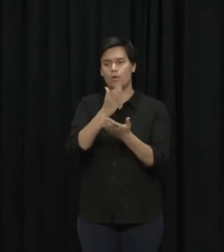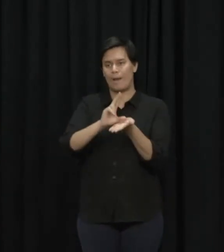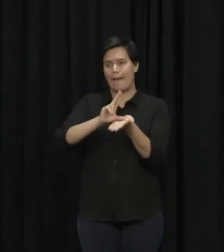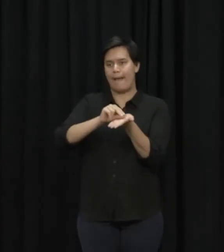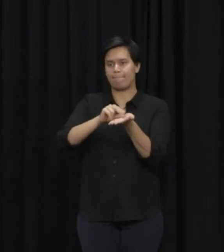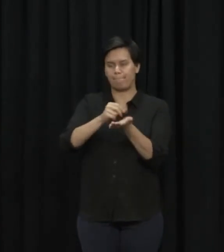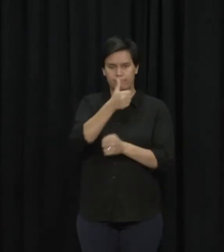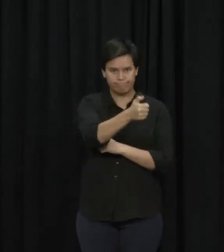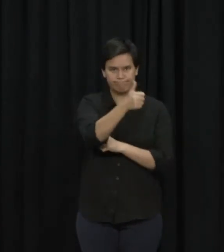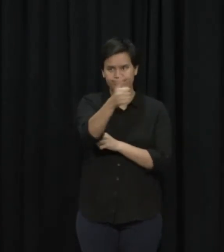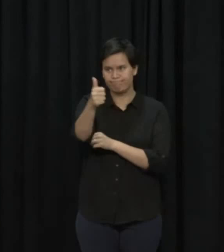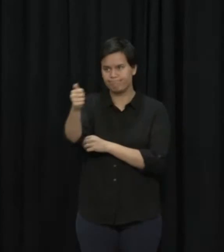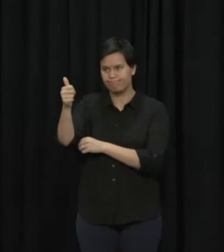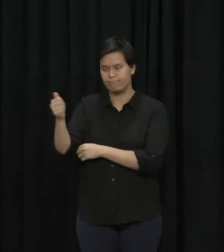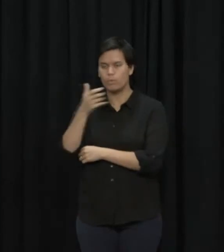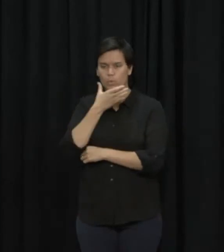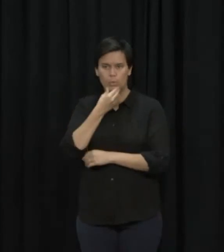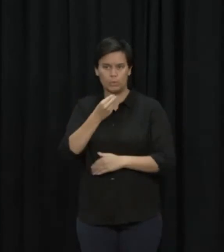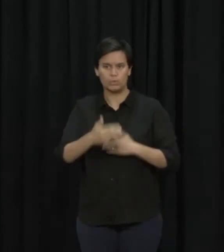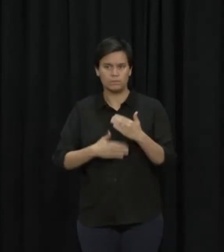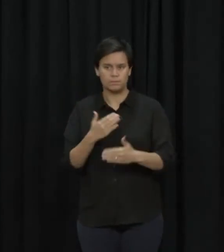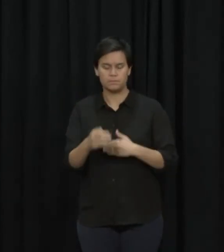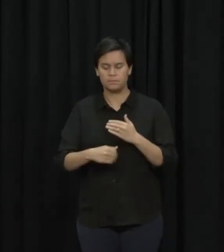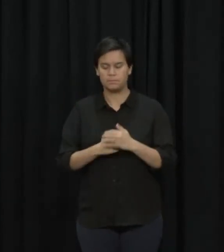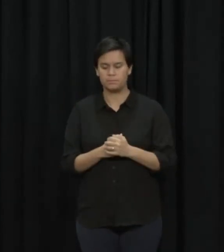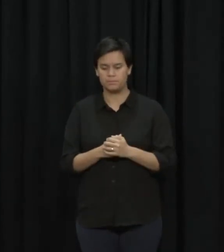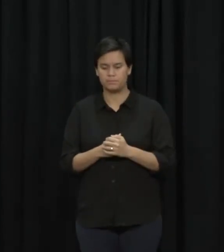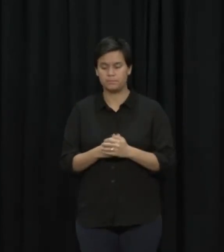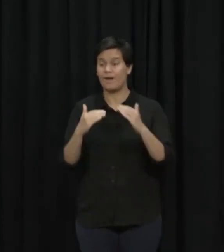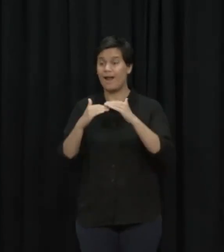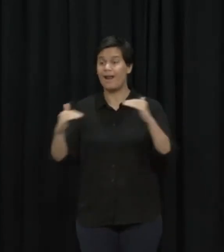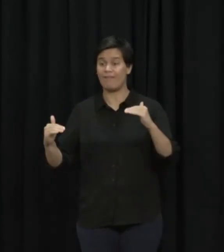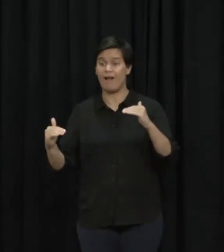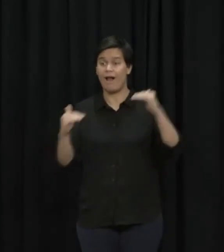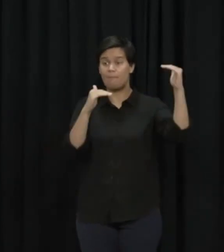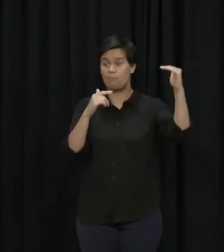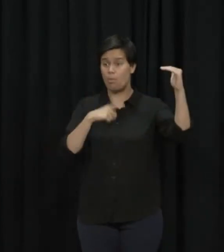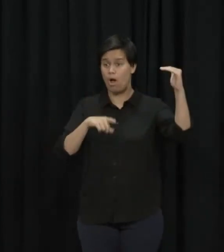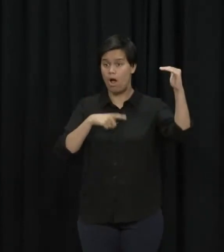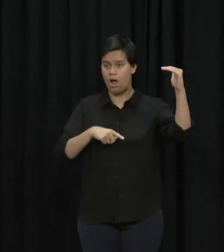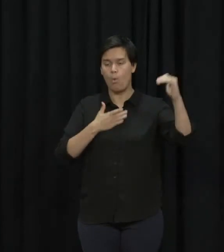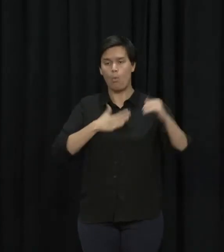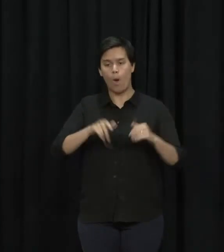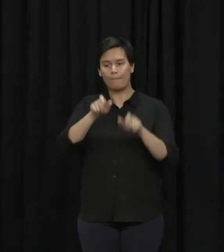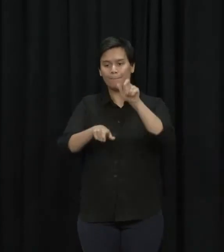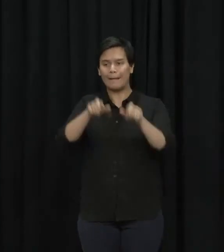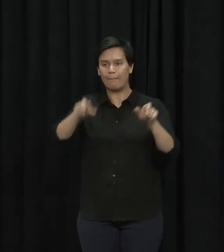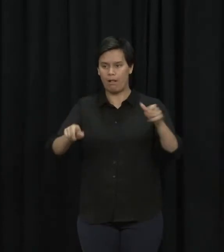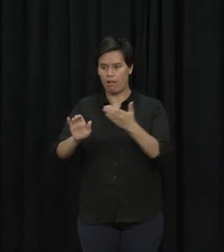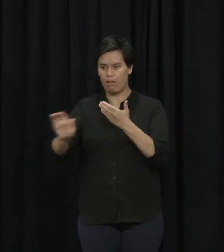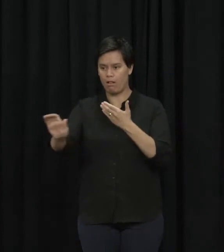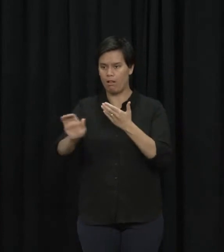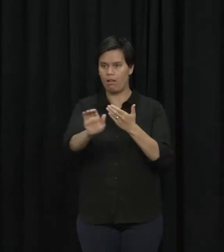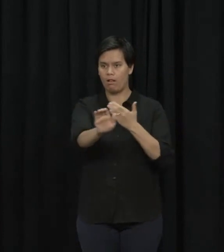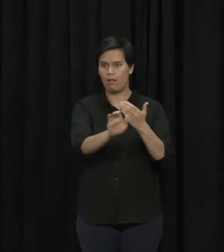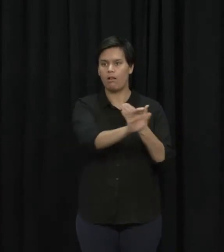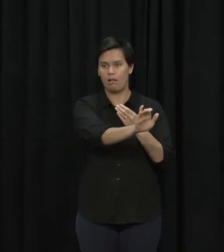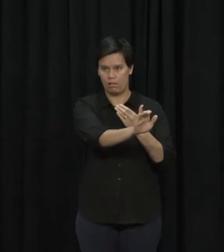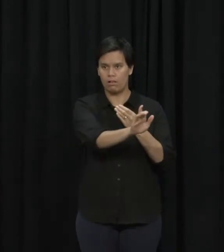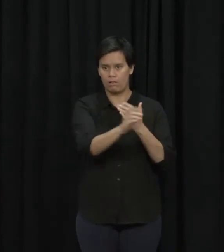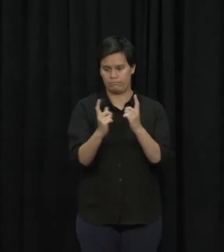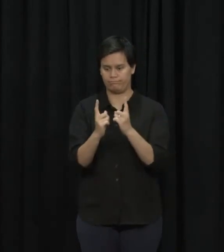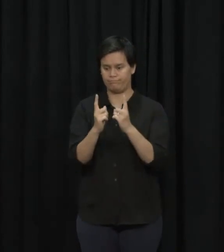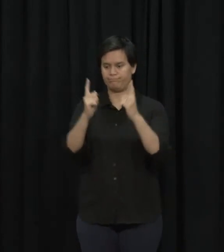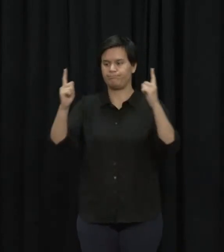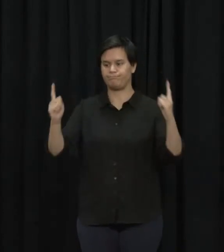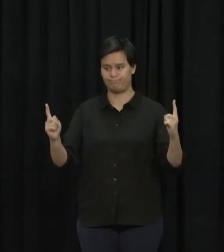3, it is designed to restrict movement and restrict interaction between people. That is an incredibly helpful and important tool in us